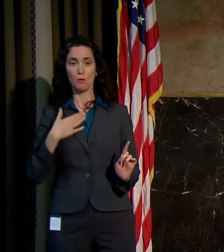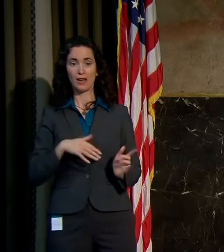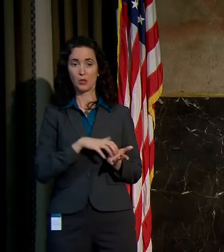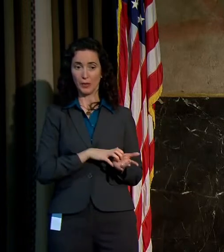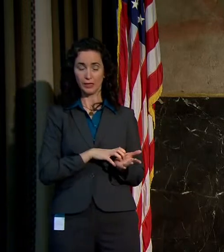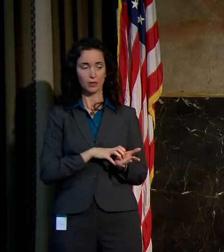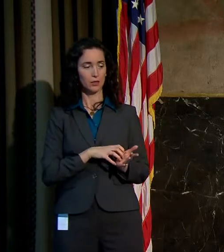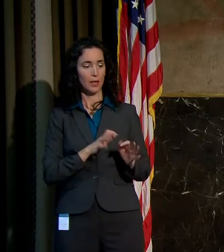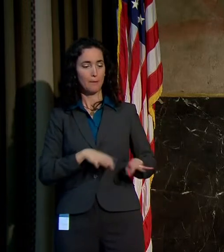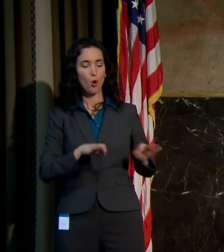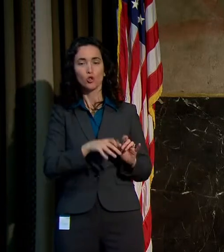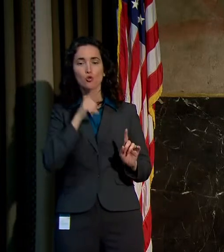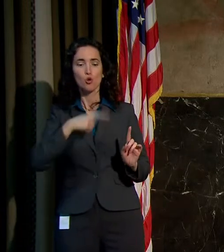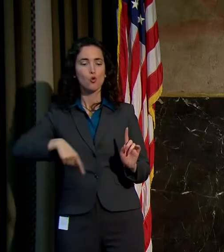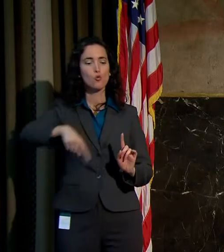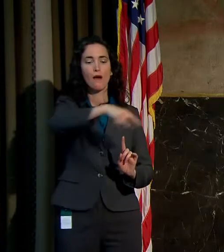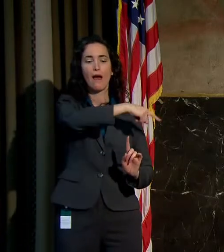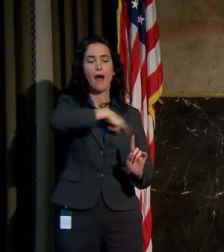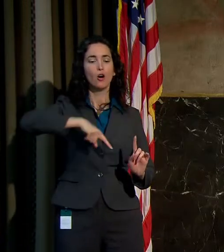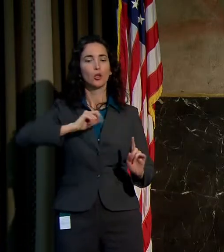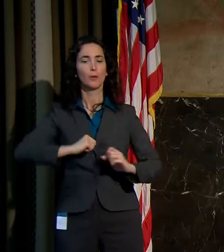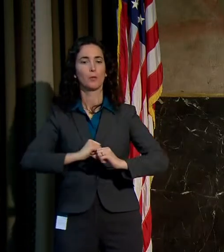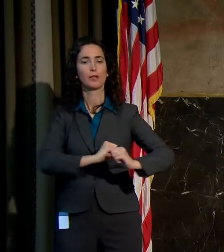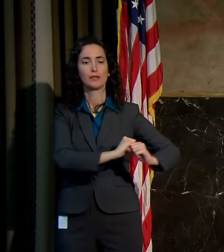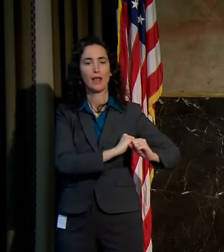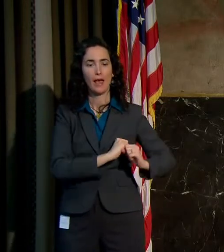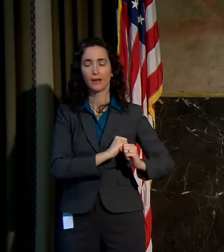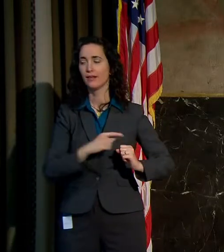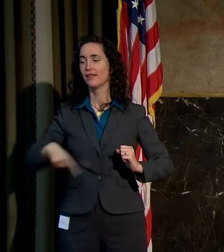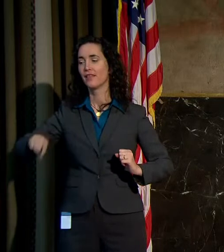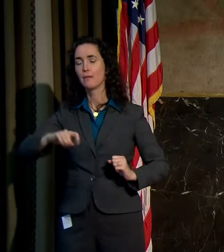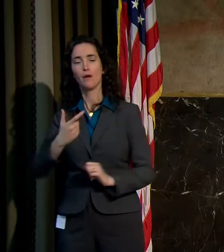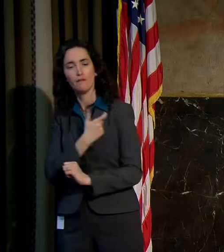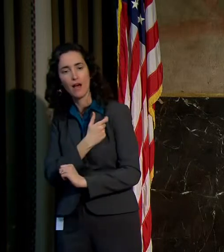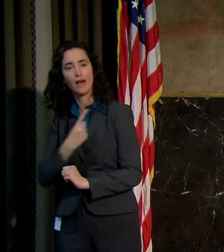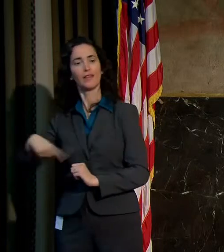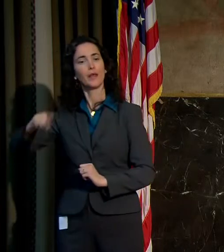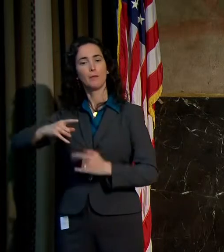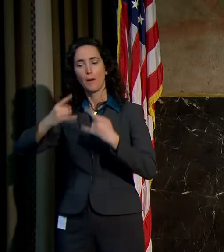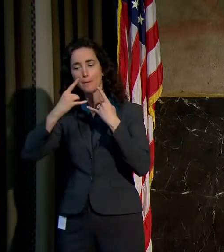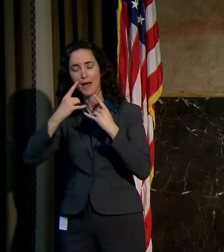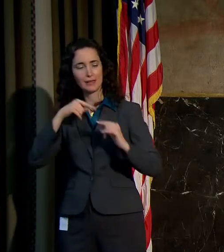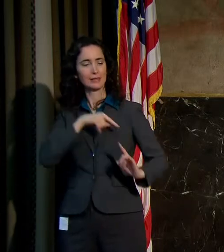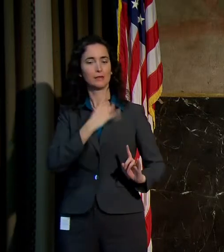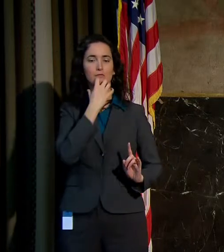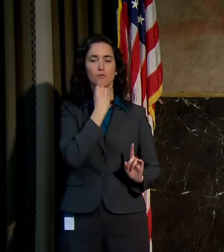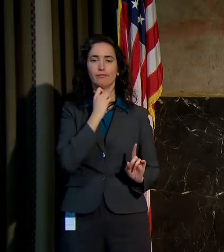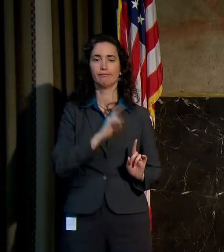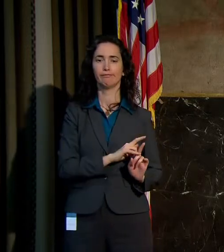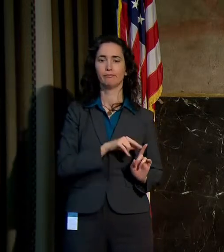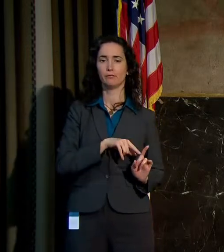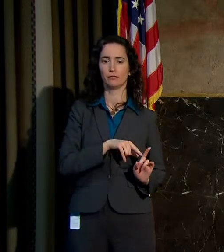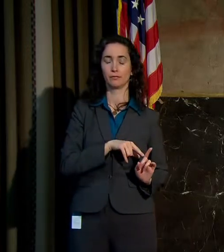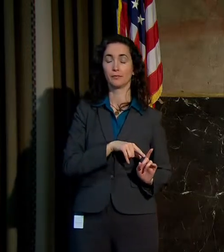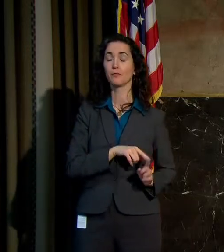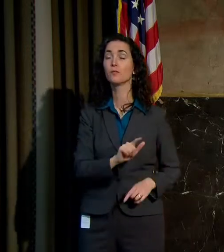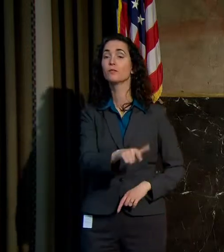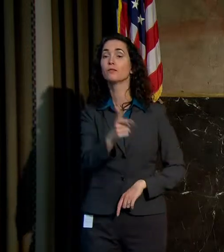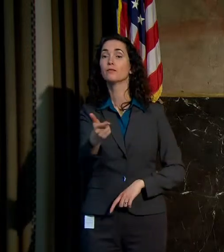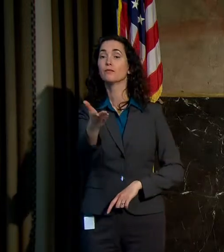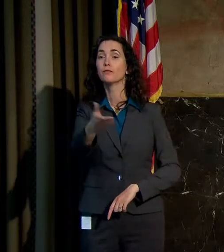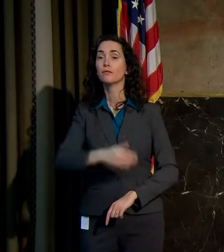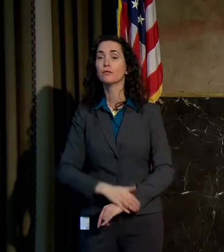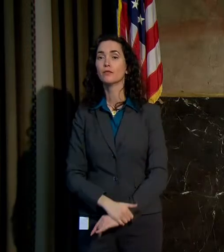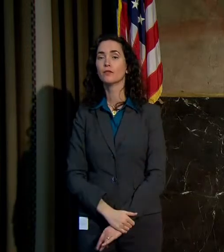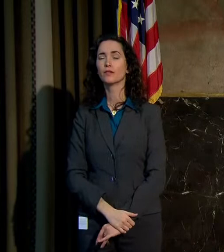the spread, which includes being vaccinated and masking and all the other things that we talk about. Yes, ma'am.